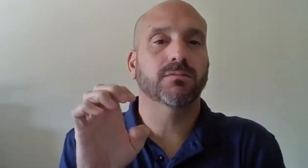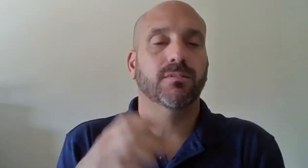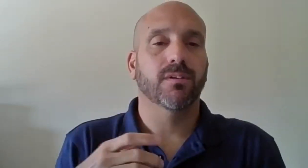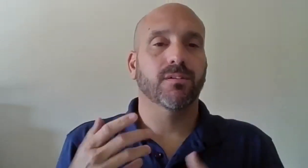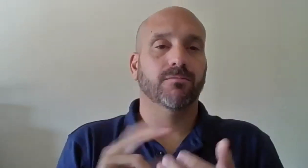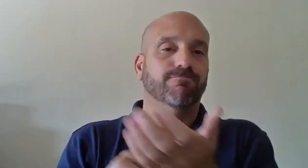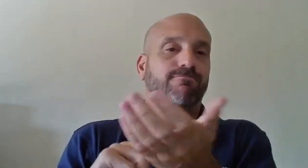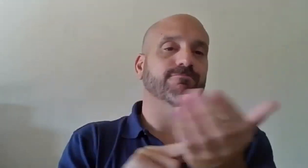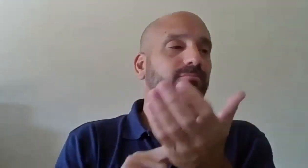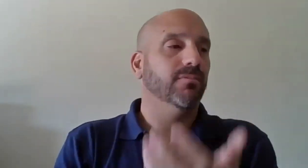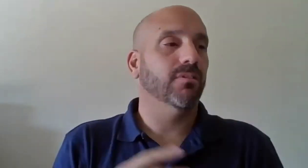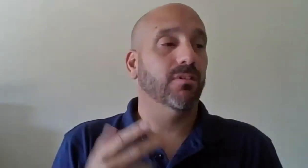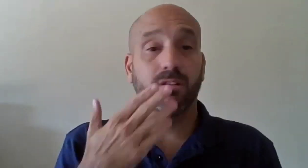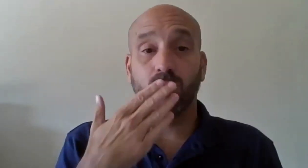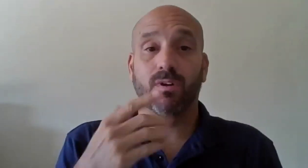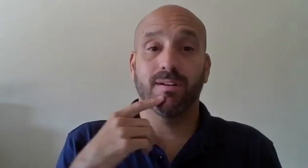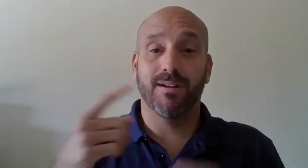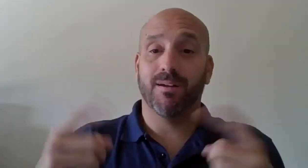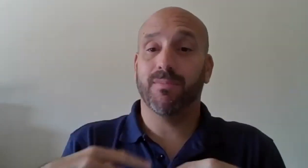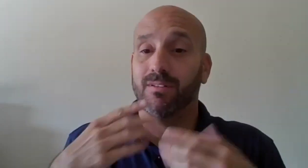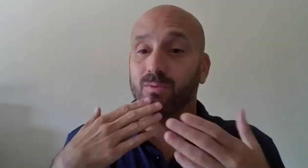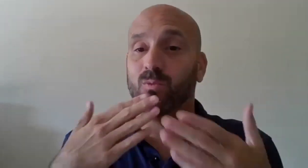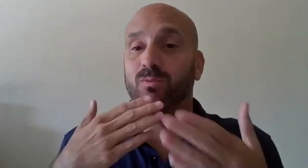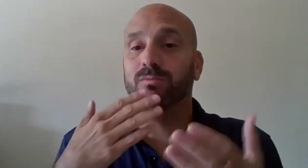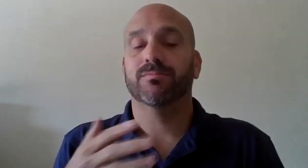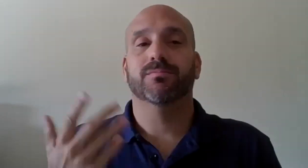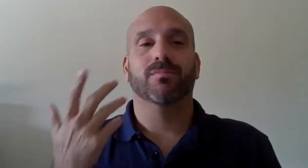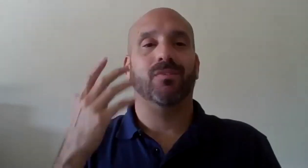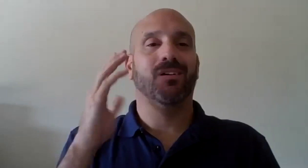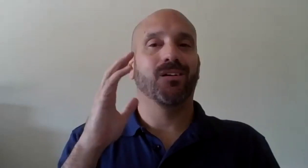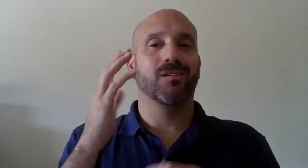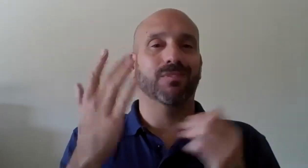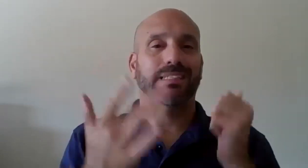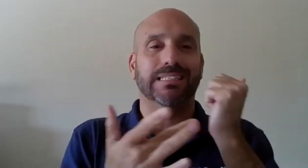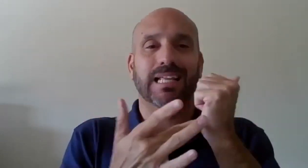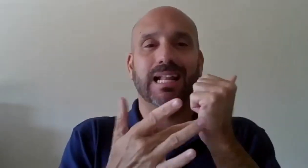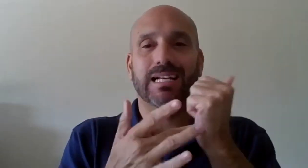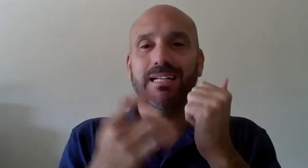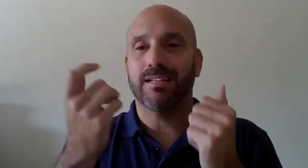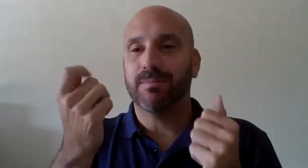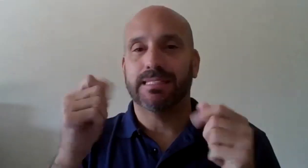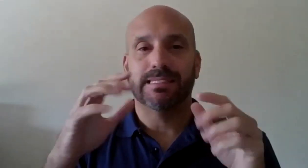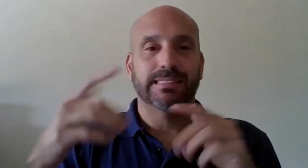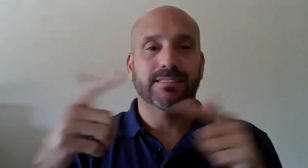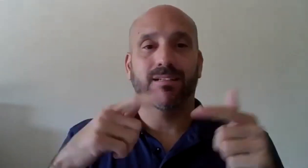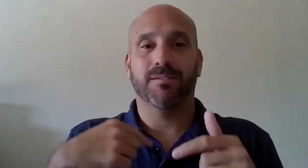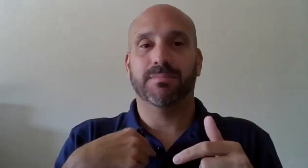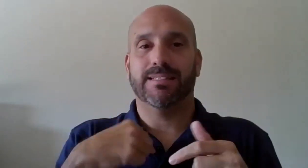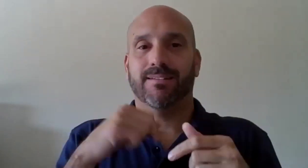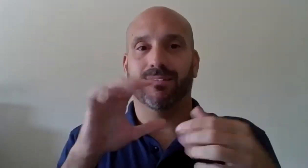we are having the DCS Pulse and having this discussion. So thank you so much for coming.